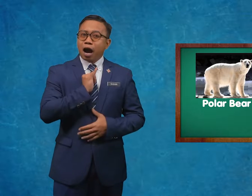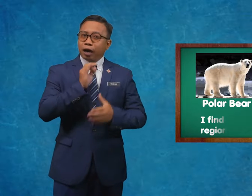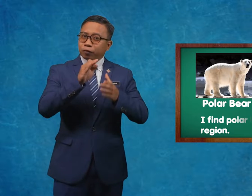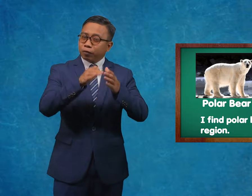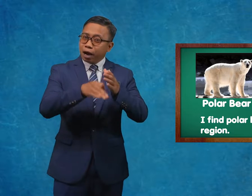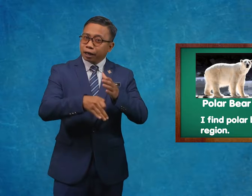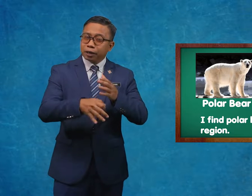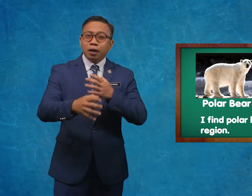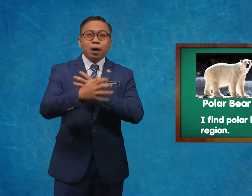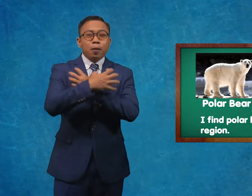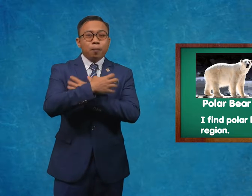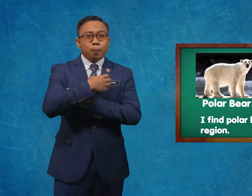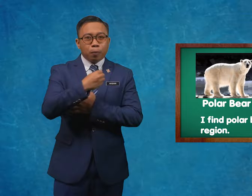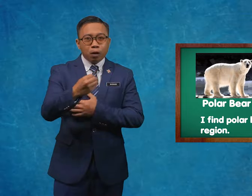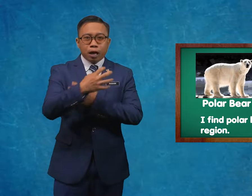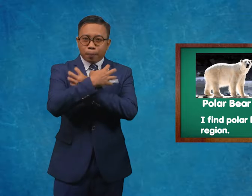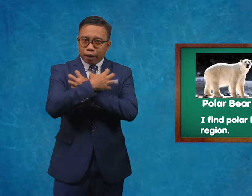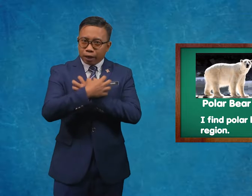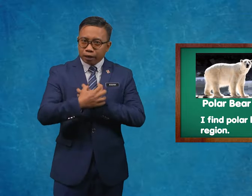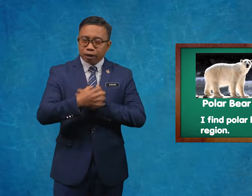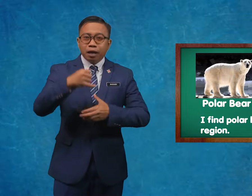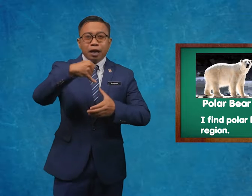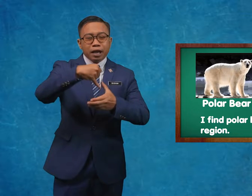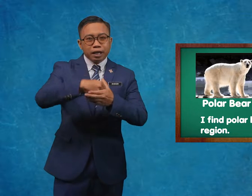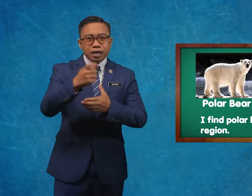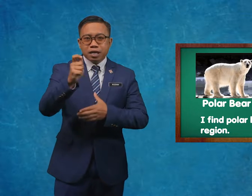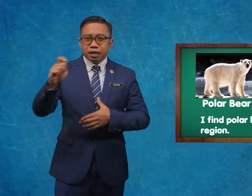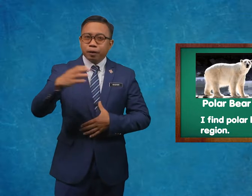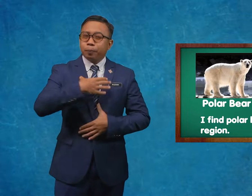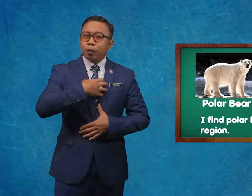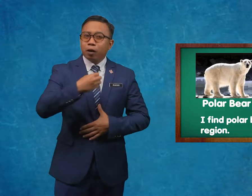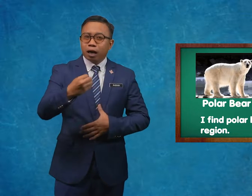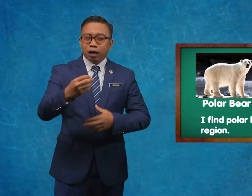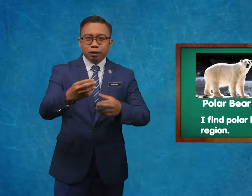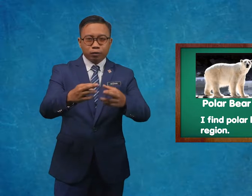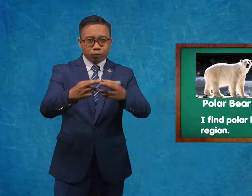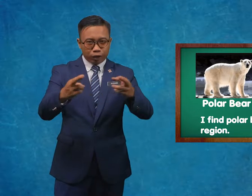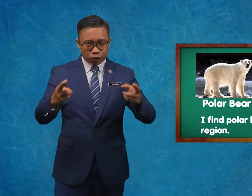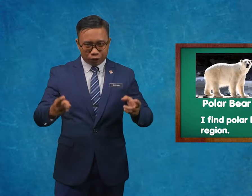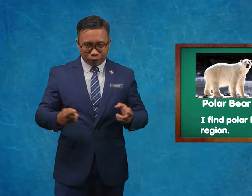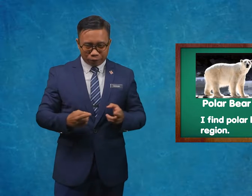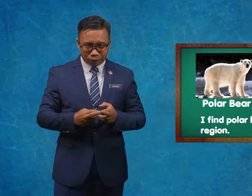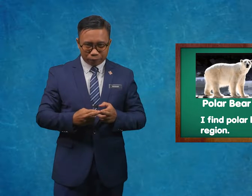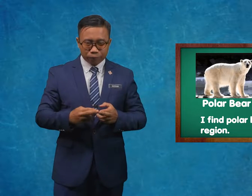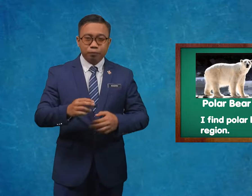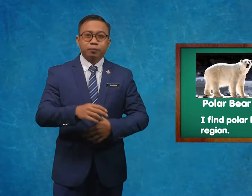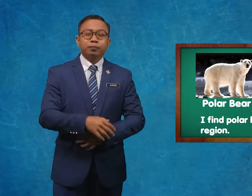I find polar bear in the polar region.